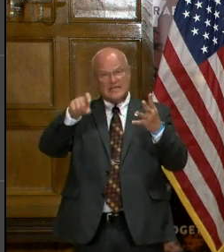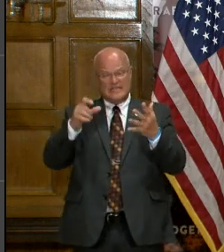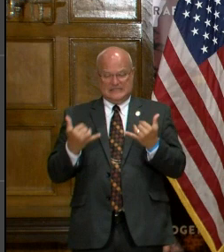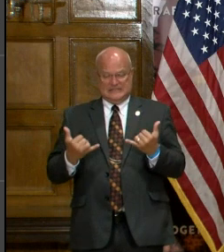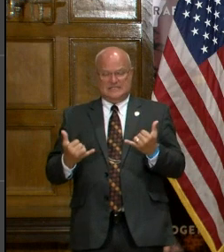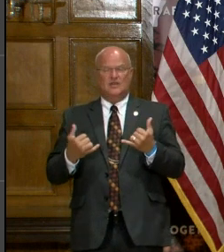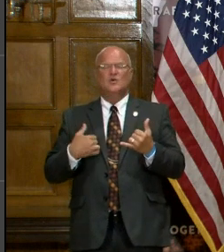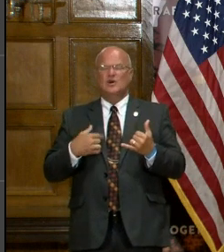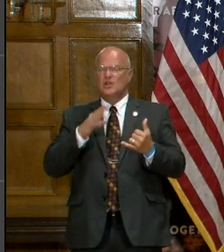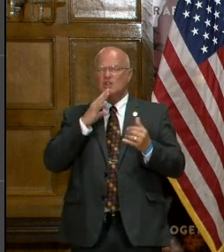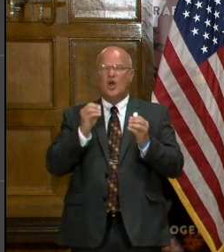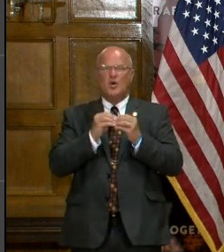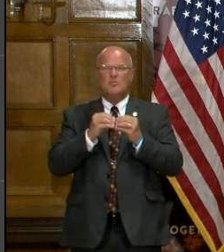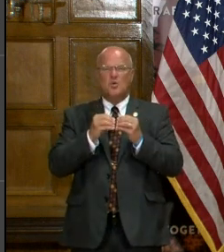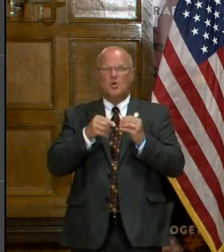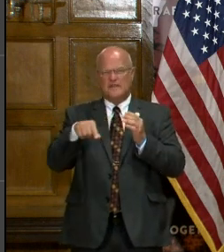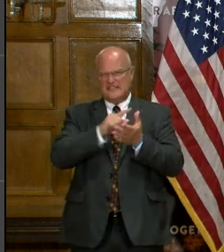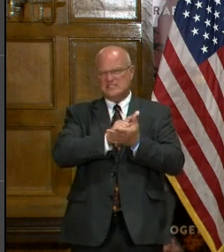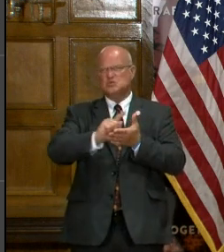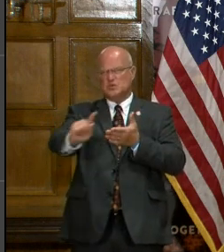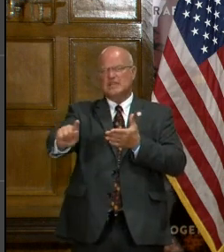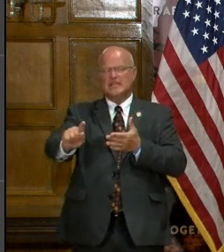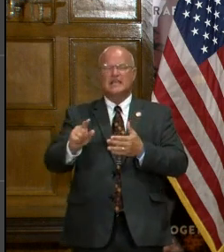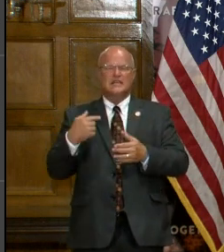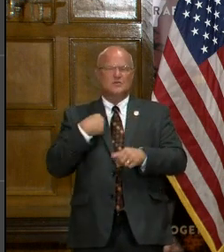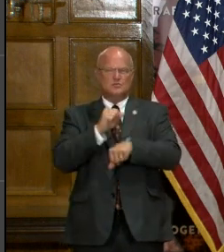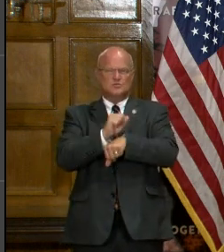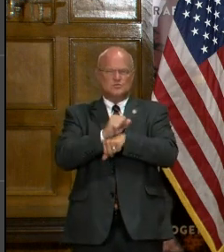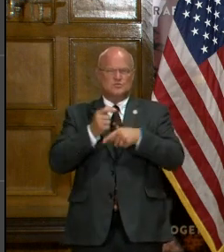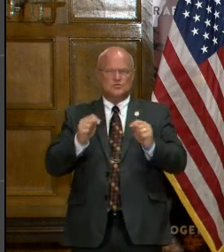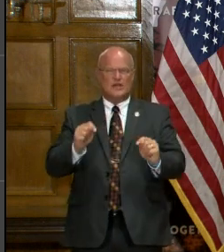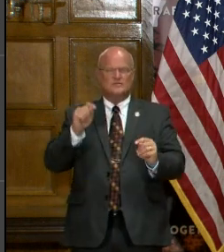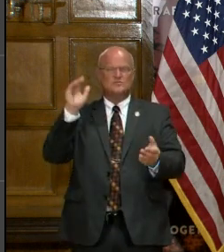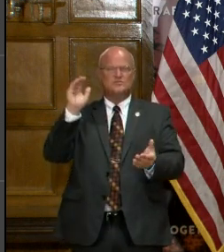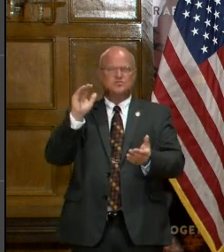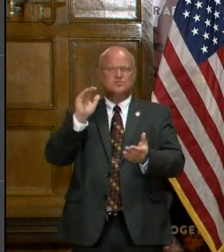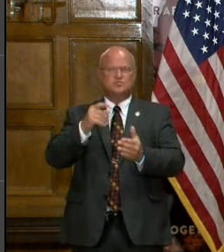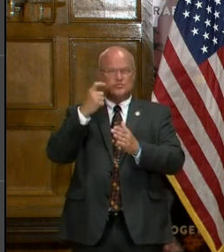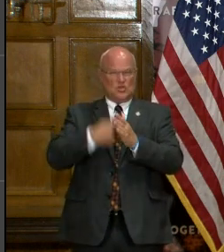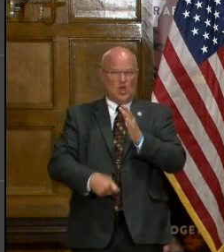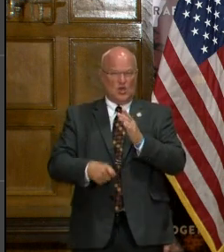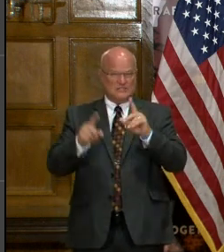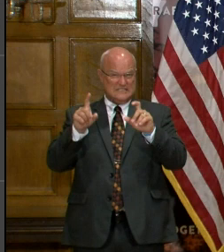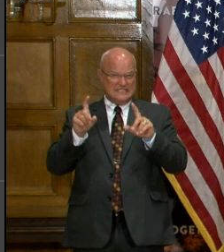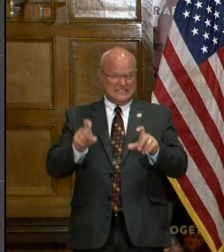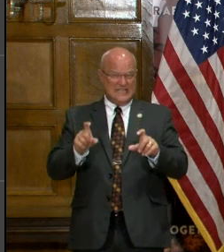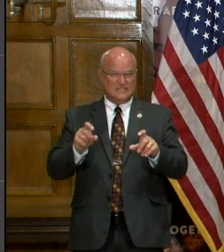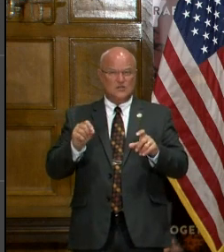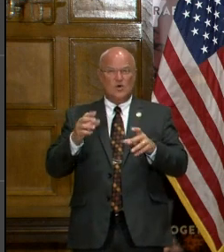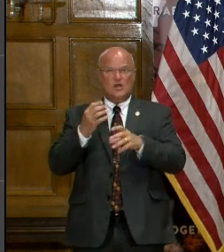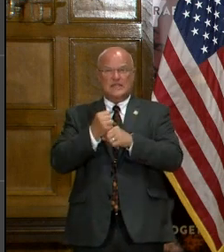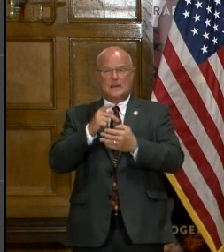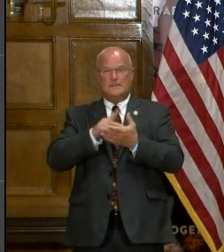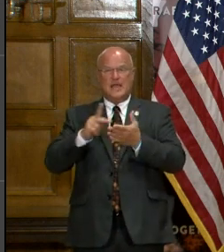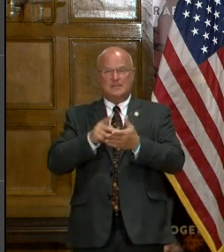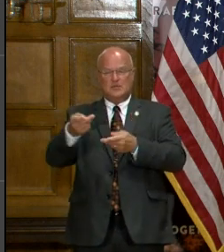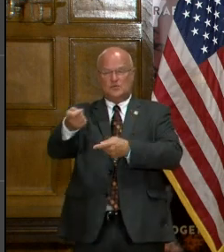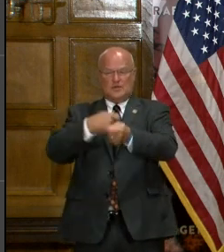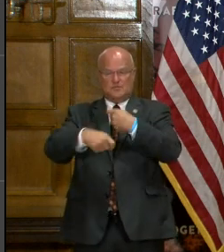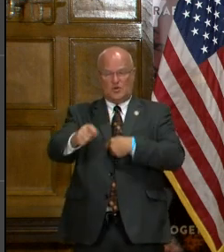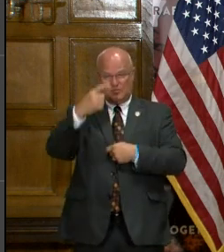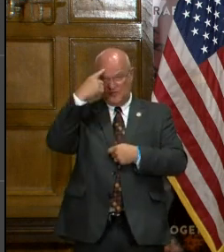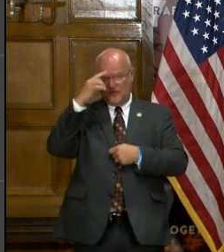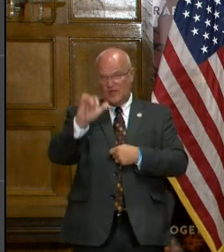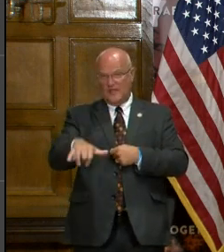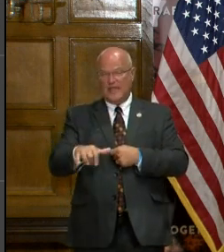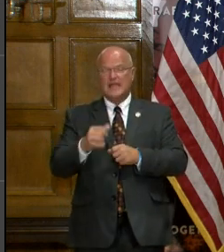more to talk about that through the course of the week as we work on trying to reduce the cost of those tests or get payment reimbursement for